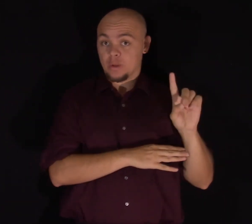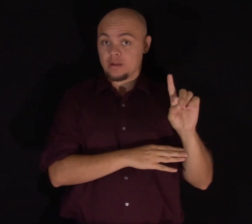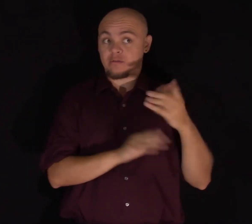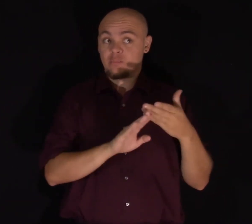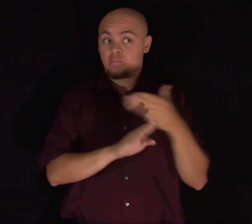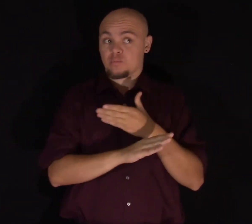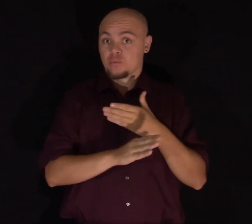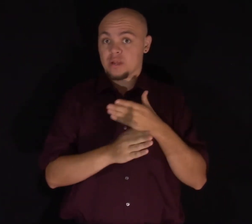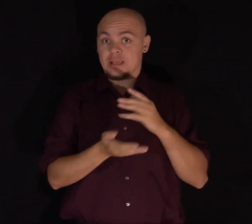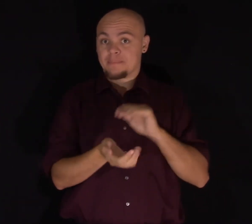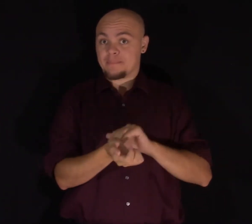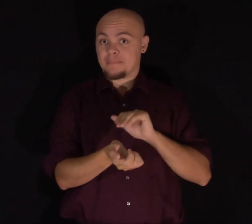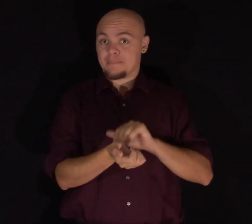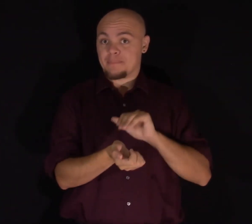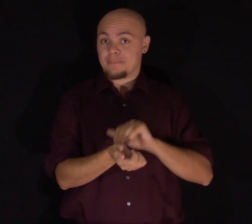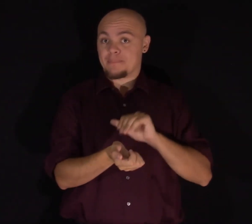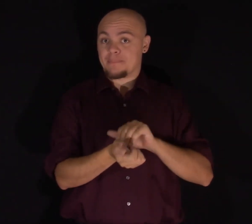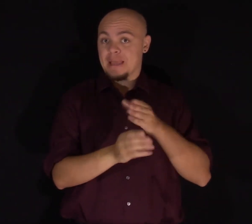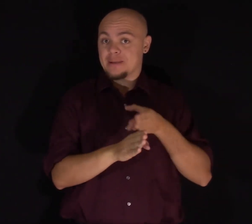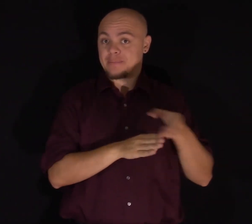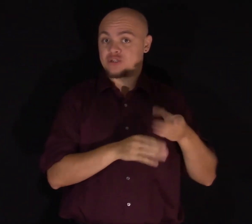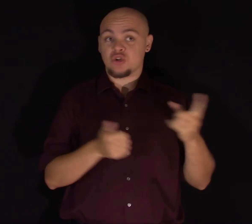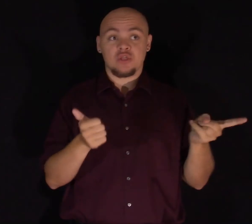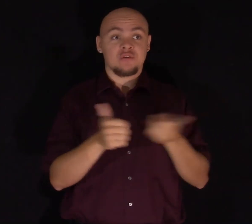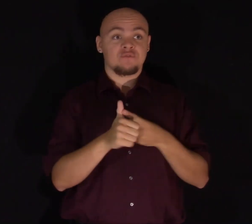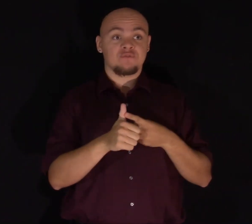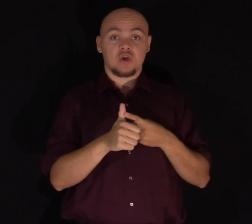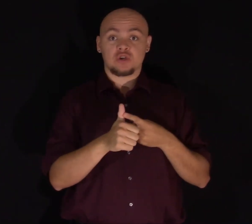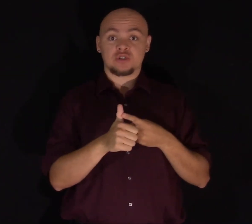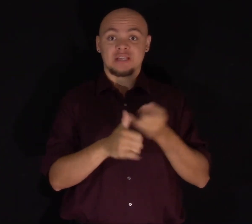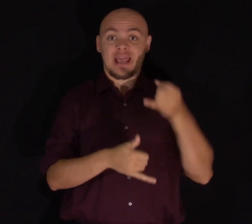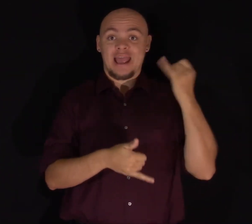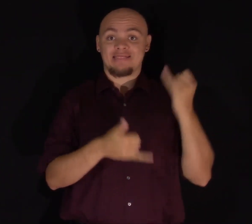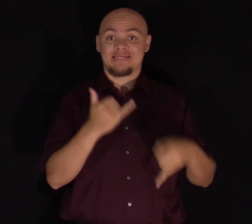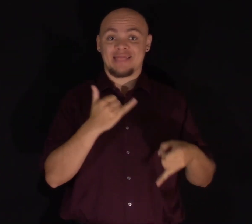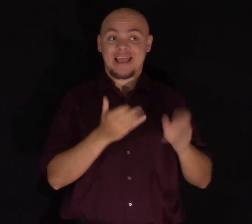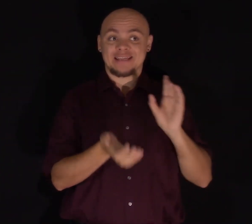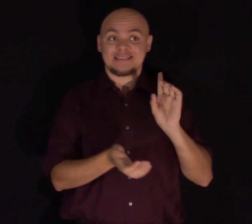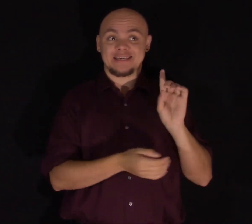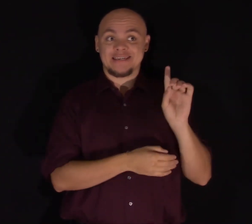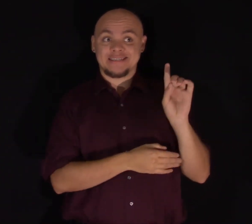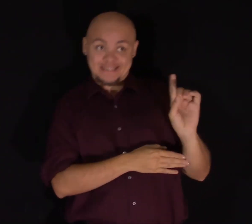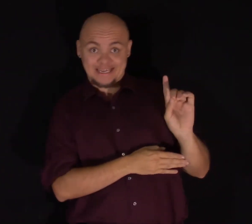major. I got the first and last D of my academic career.